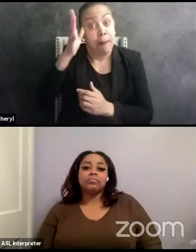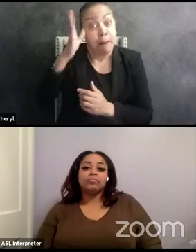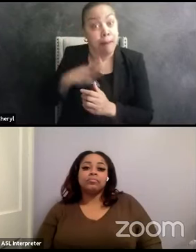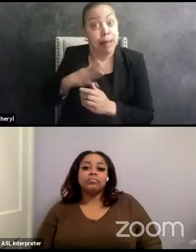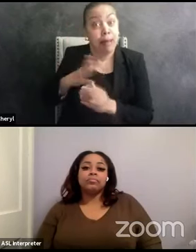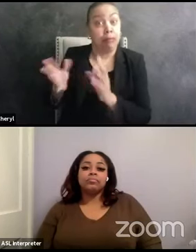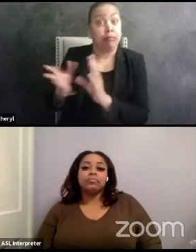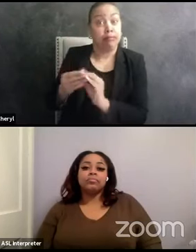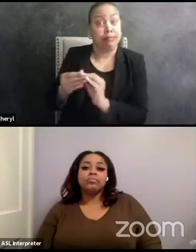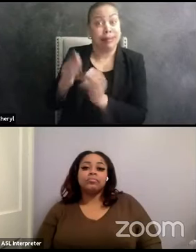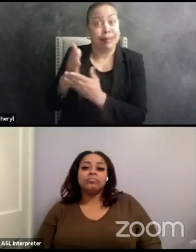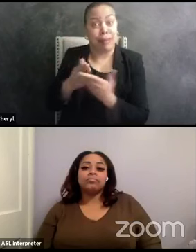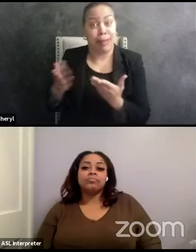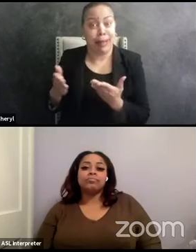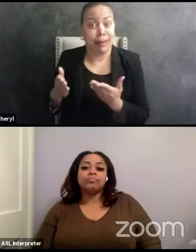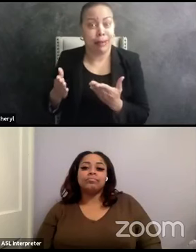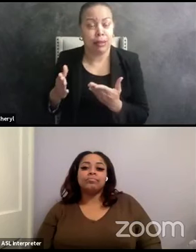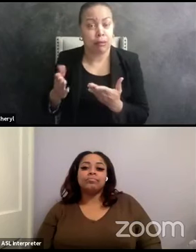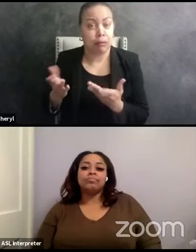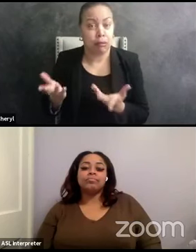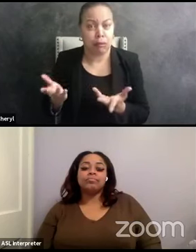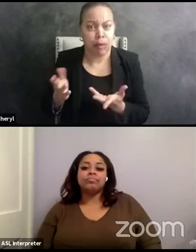spaces. And